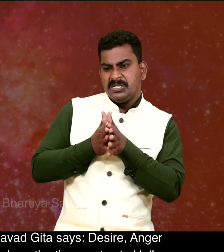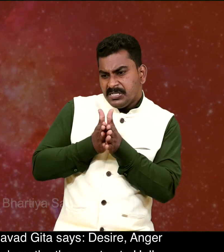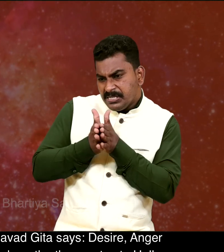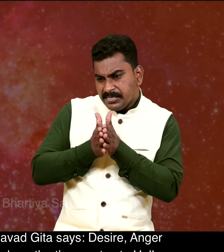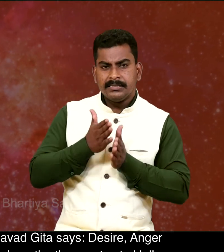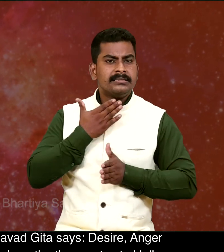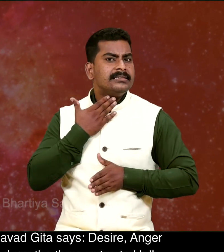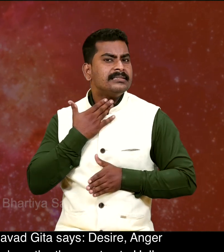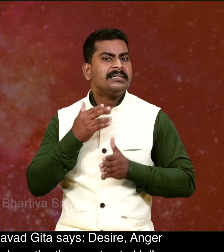hell.